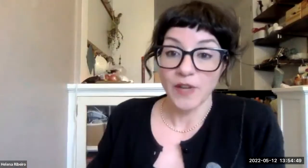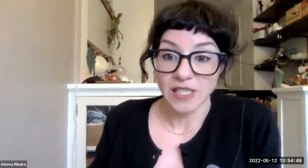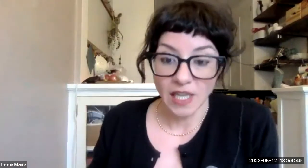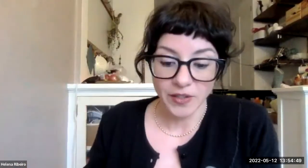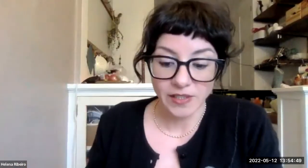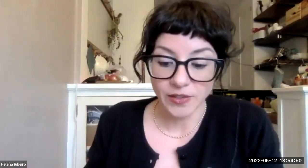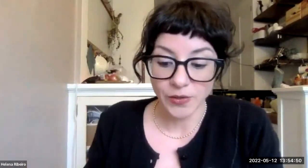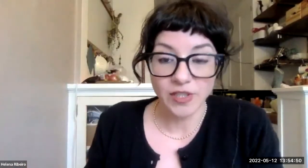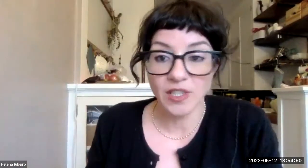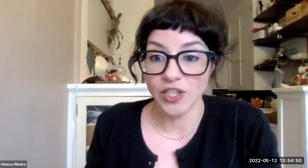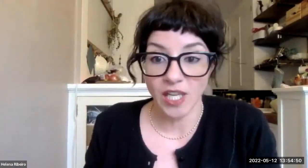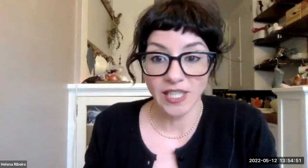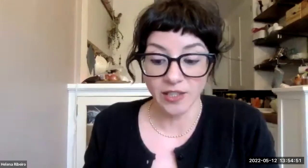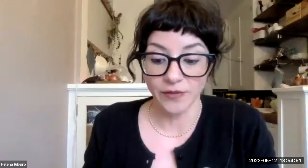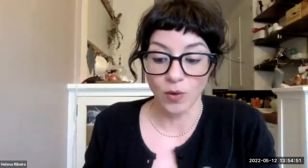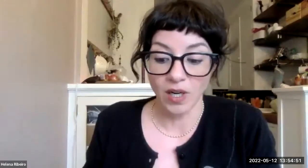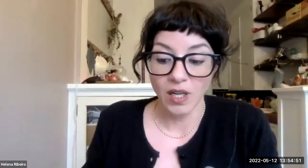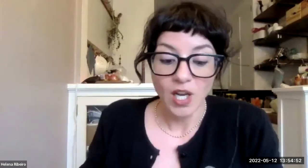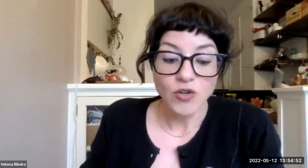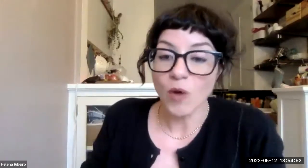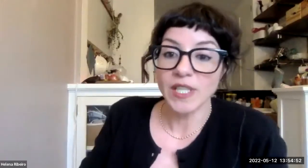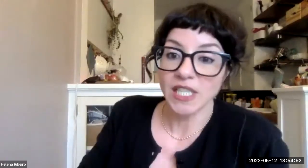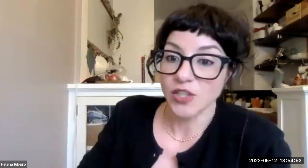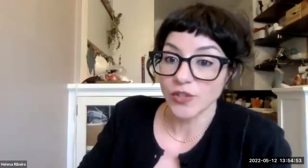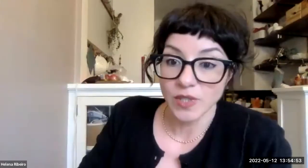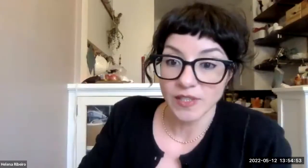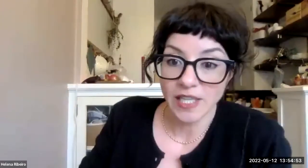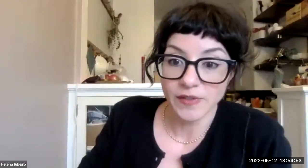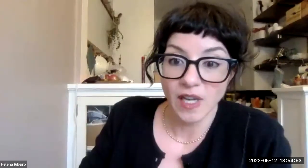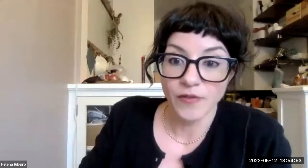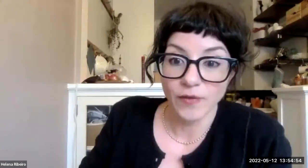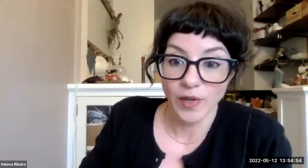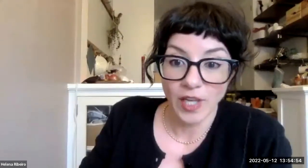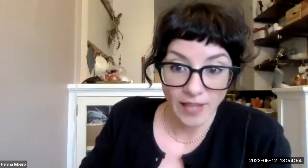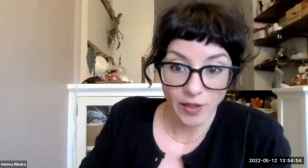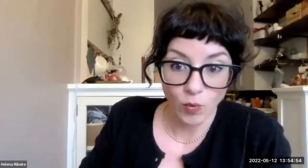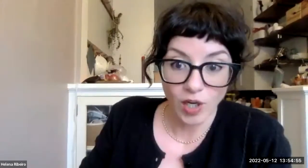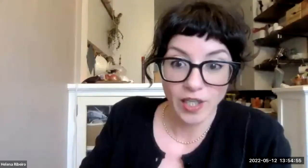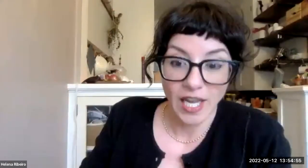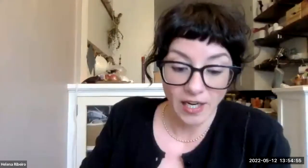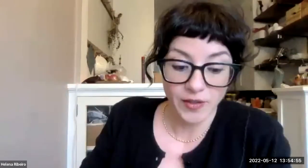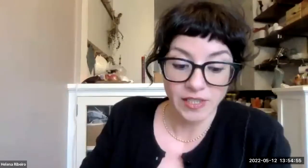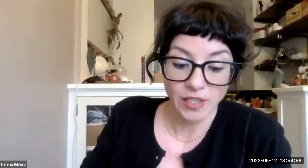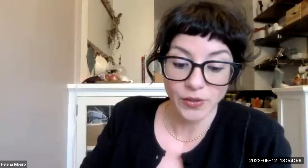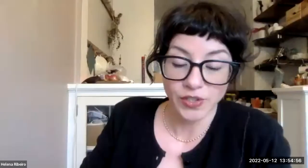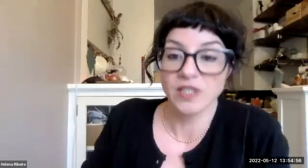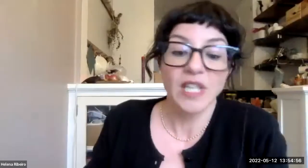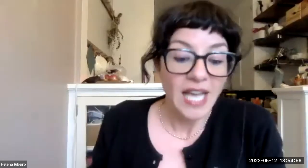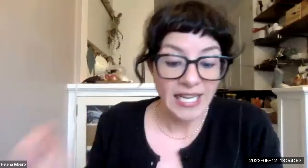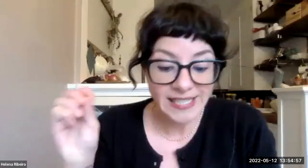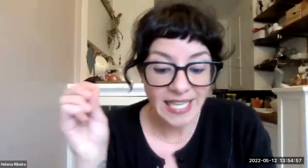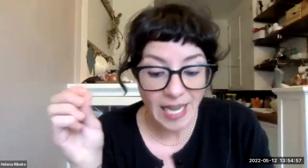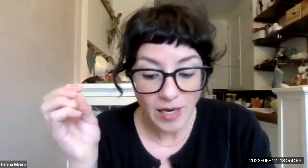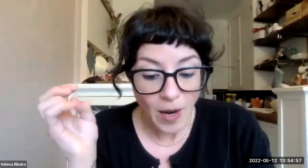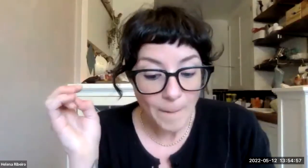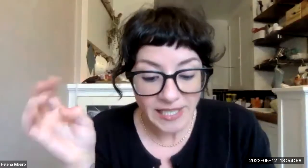to friends at other institutions, their jaws hit the floor. No one gets to do this kind of stuff at their work at other institutions.